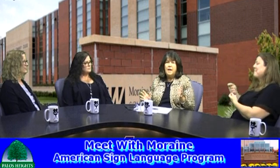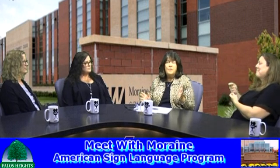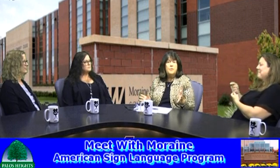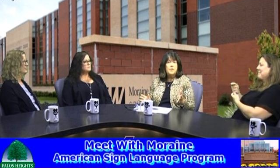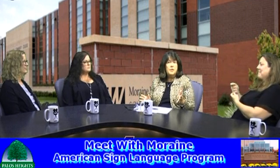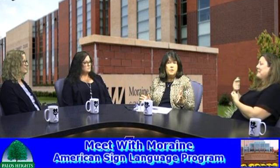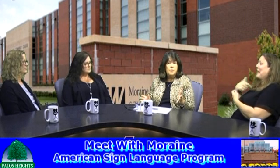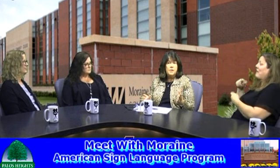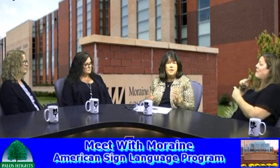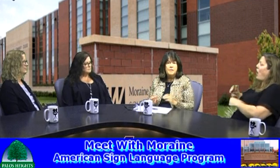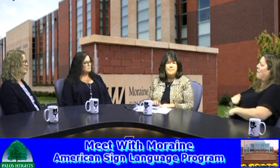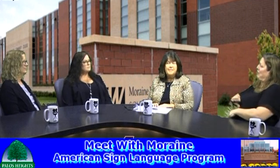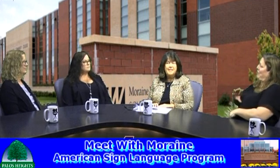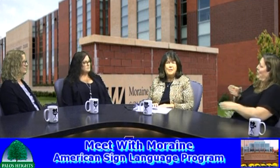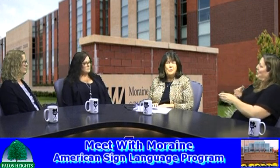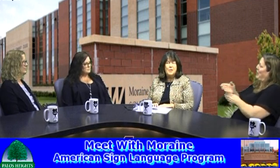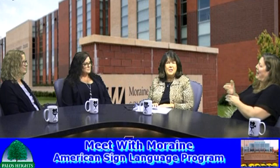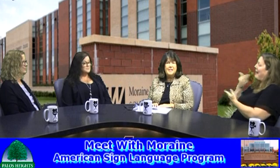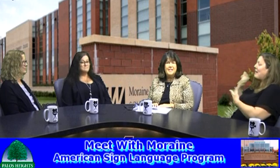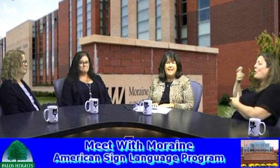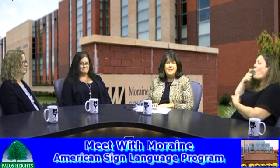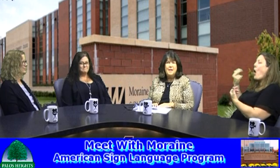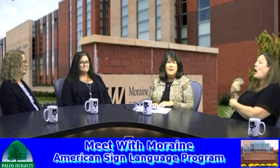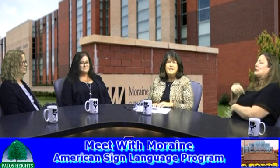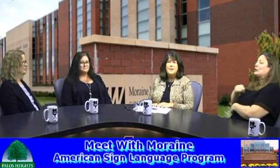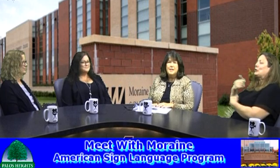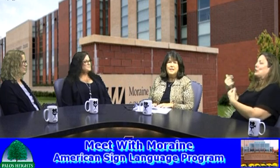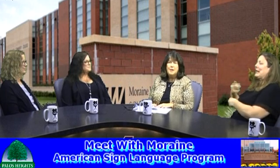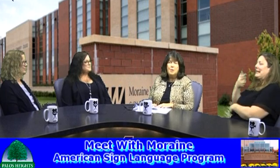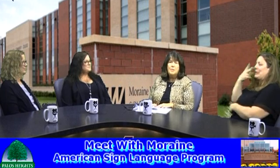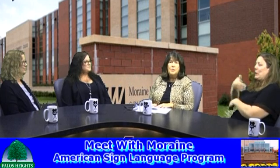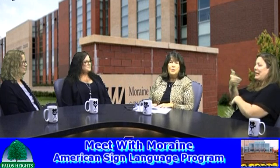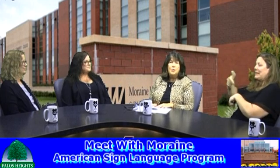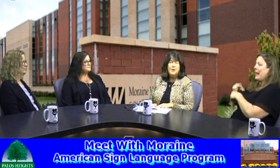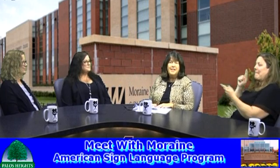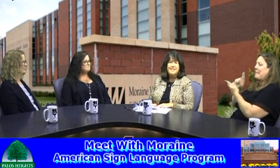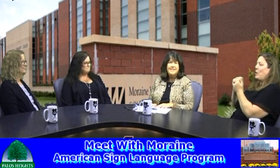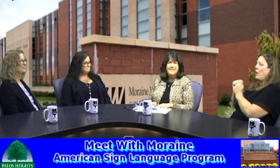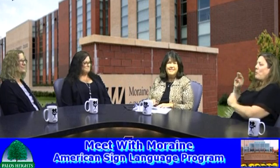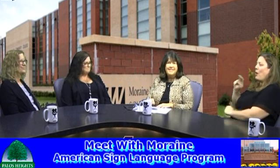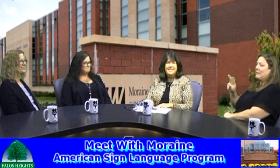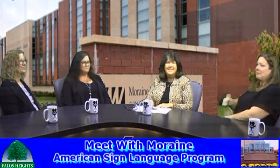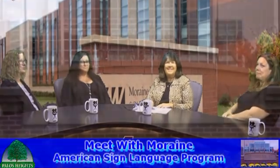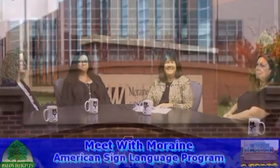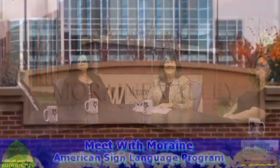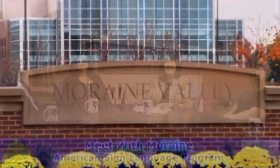and have a fulfilling career in. Thanks for watching us today. See you next time on Meet with Moraine.